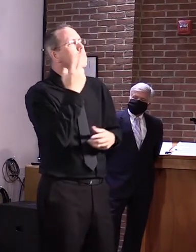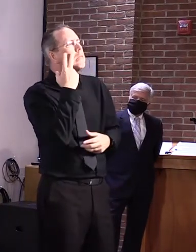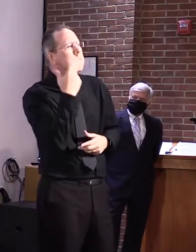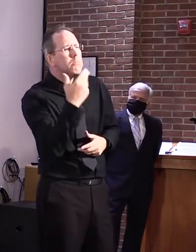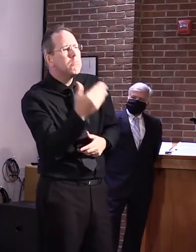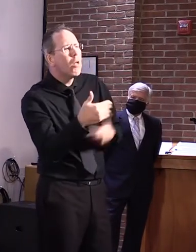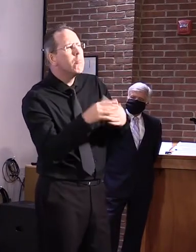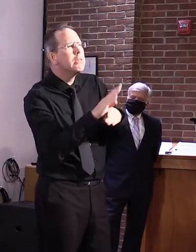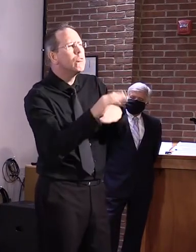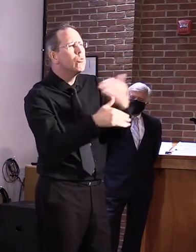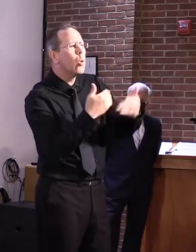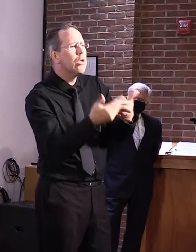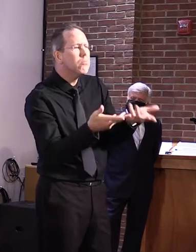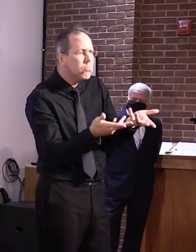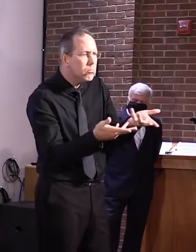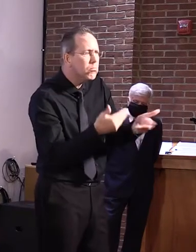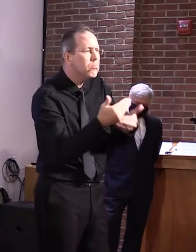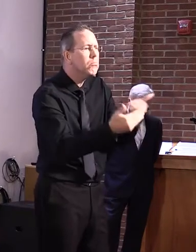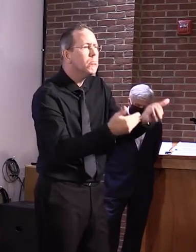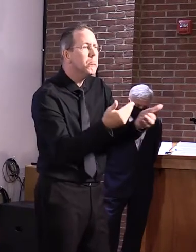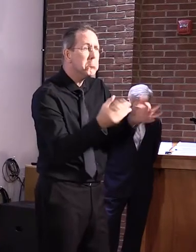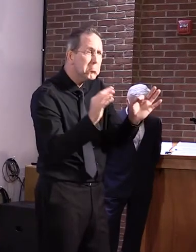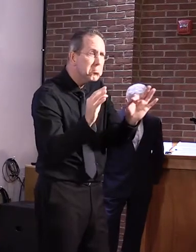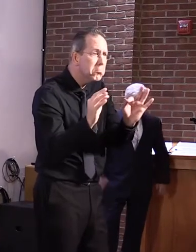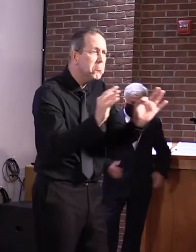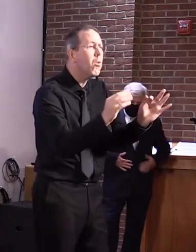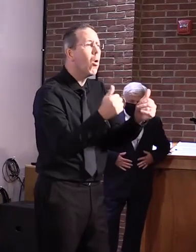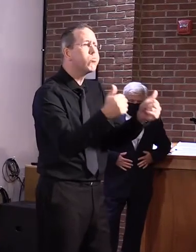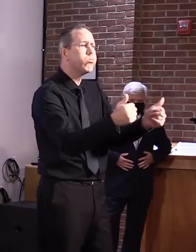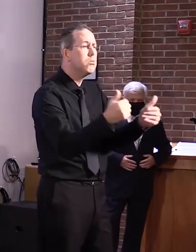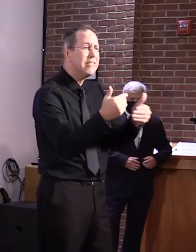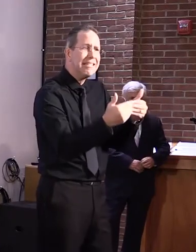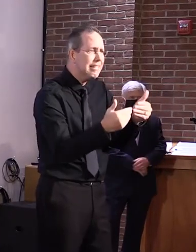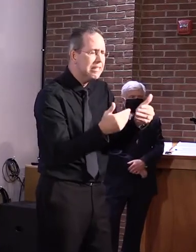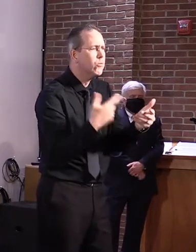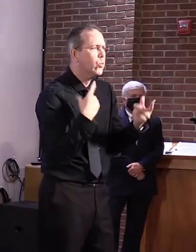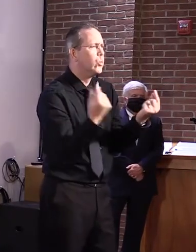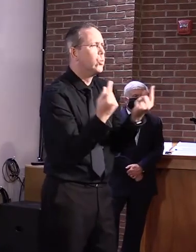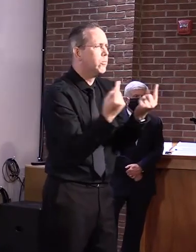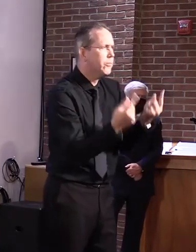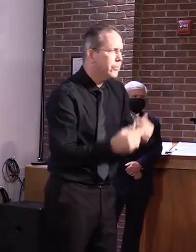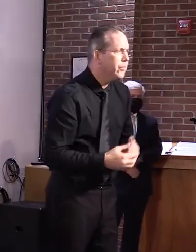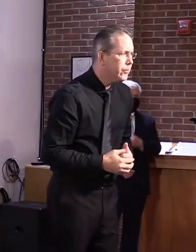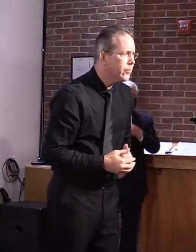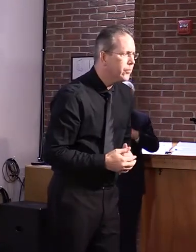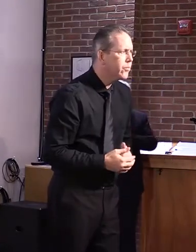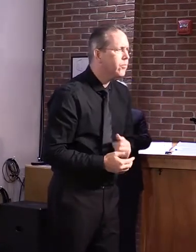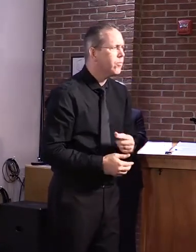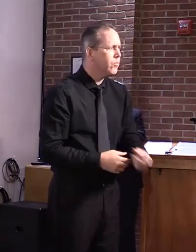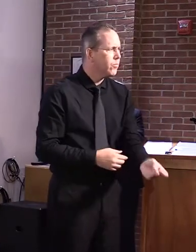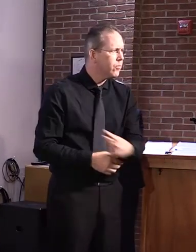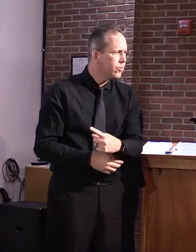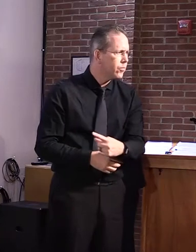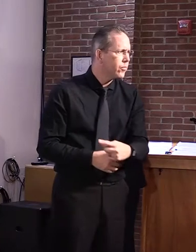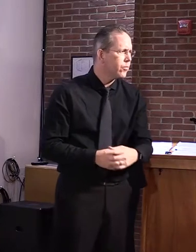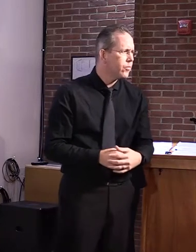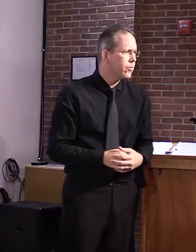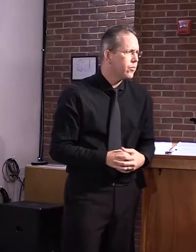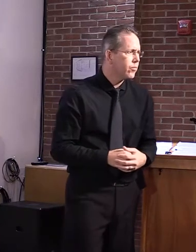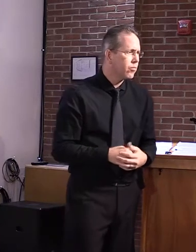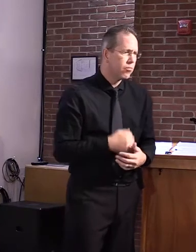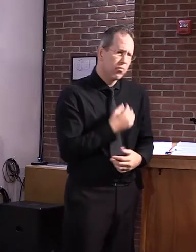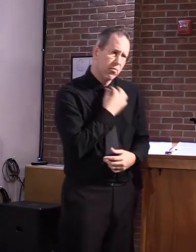And you know, for the people out there, it has to be spent by the end of this year to the CARES money.